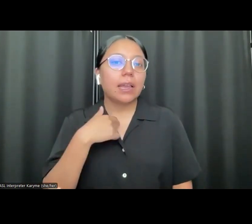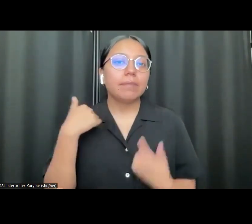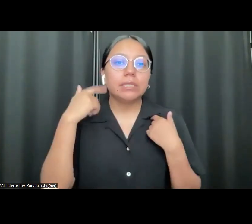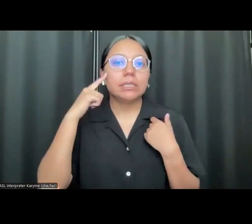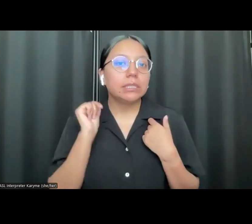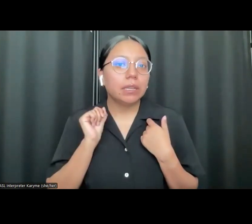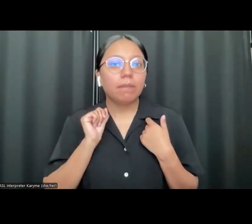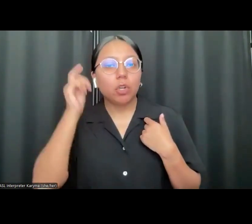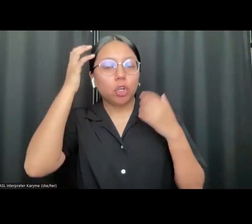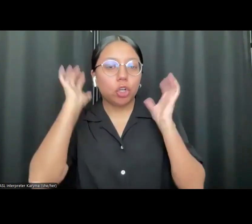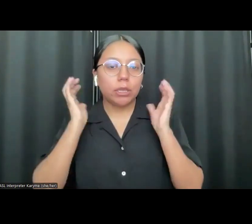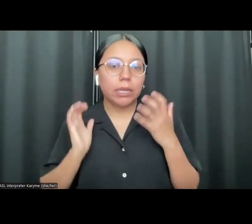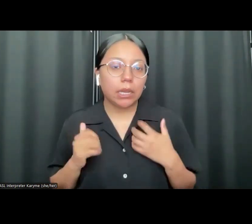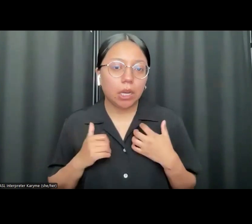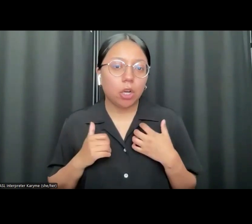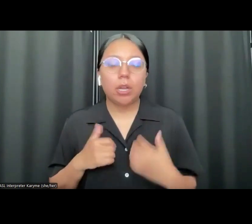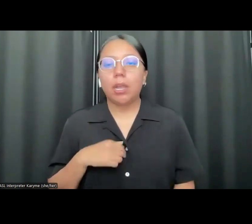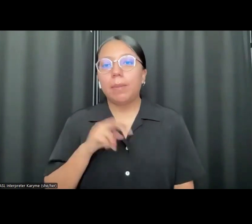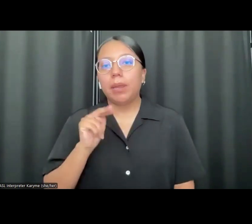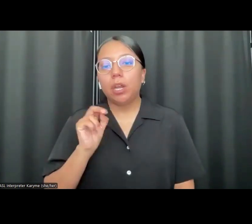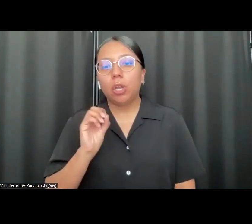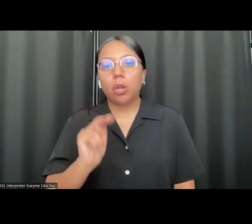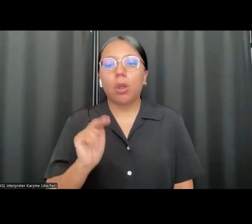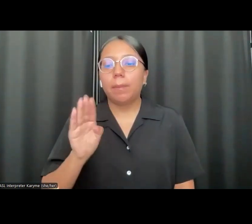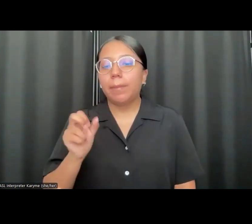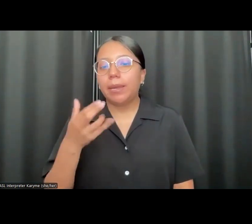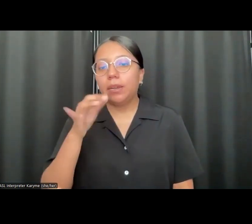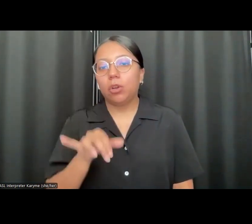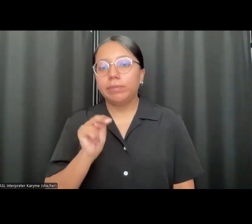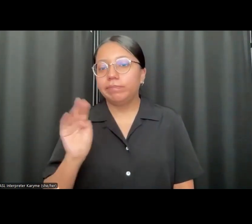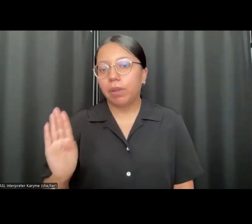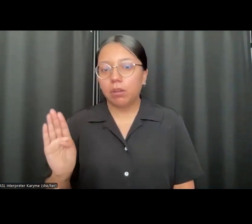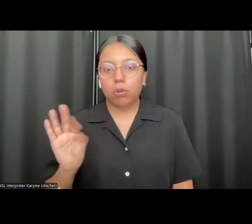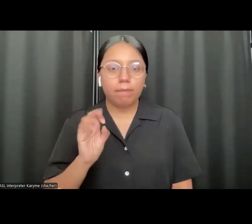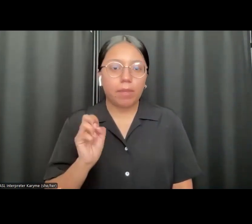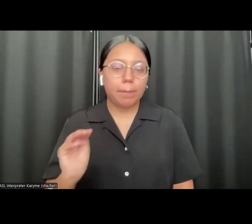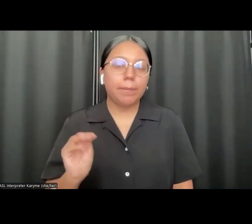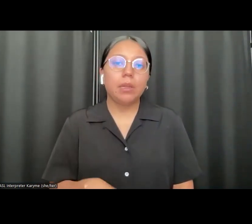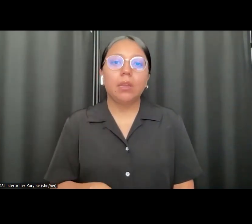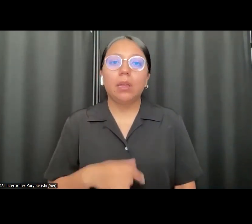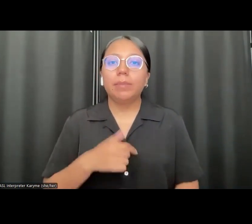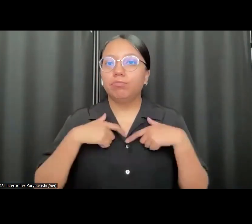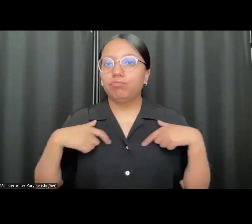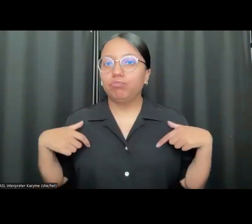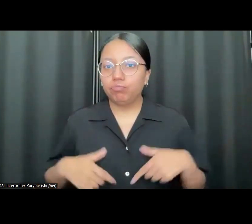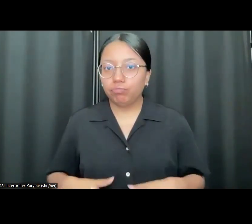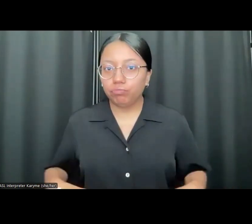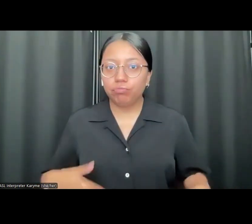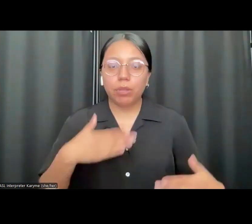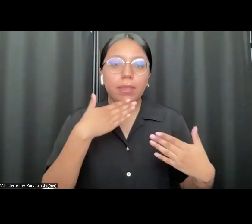curly-haired non-binary femme. And today I'm wearing a shirt that says, hold on, I'll just flash you. It says, "Thank God for femme